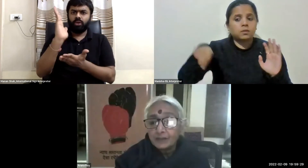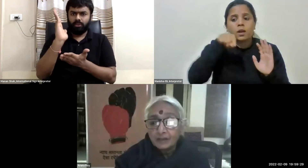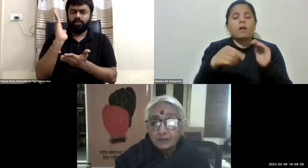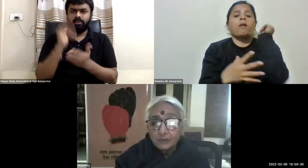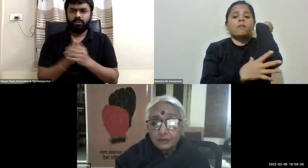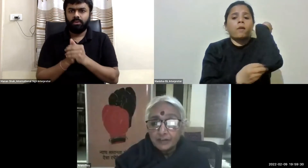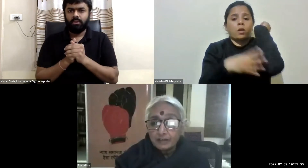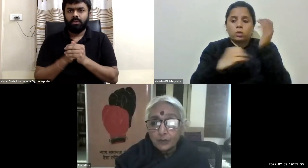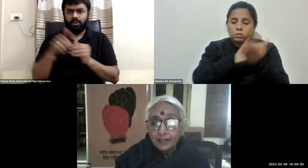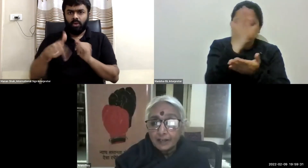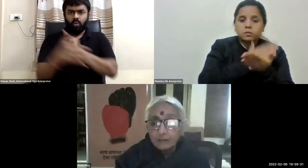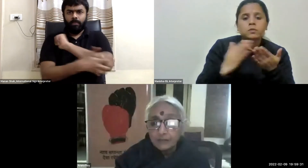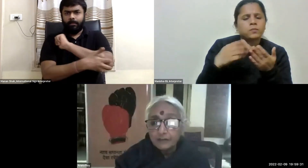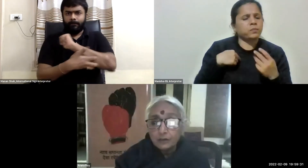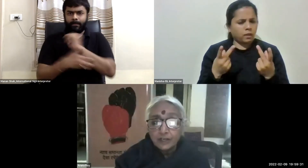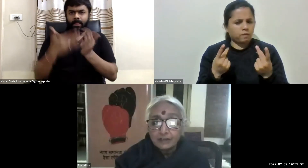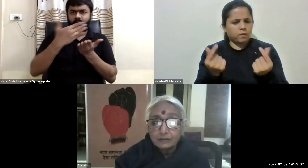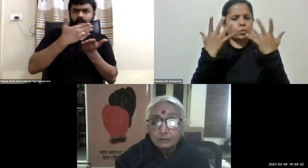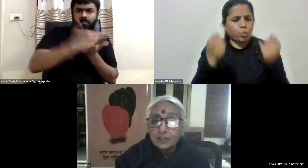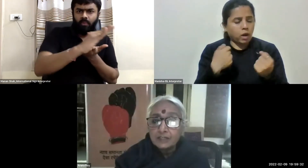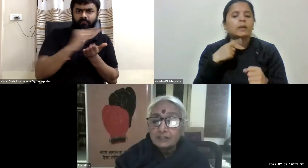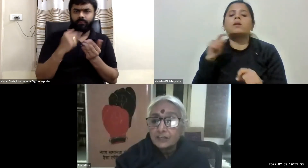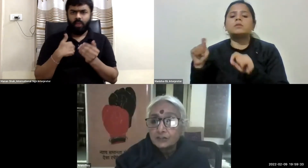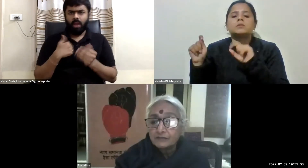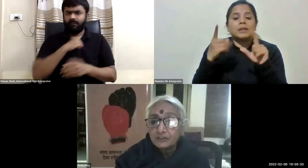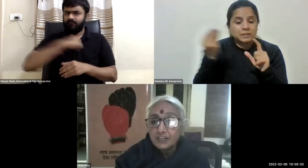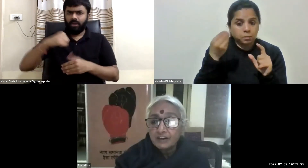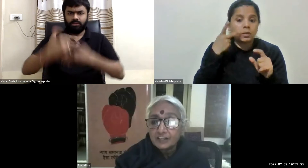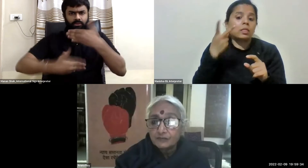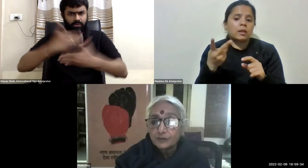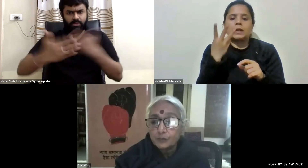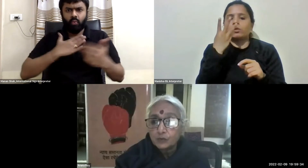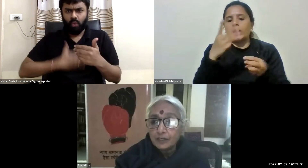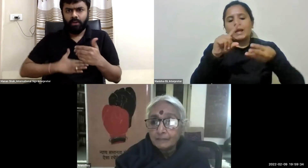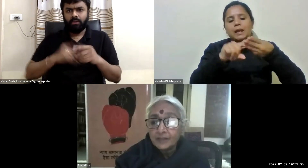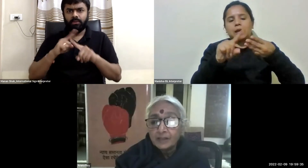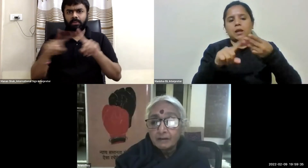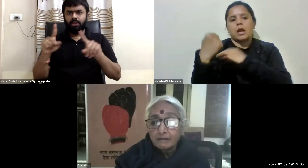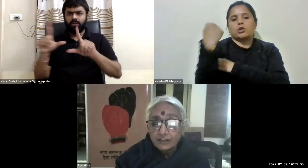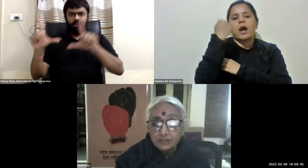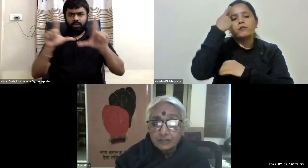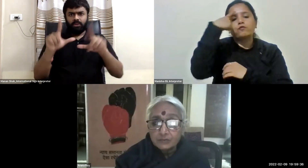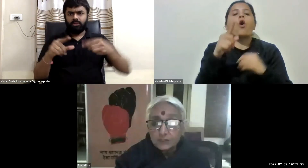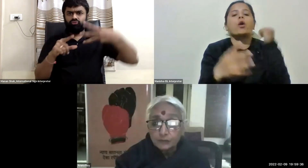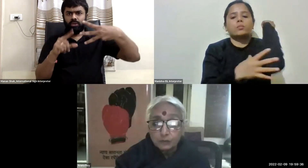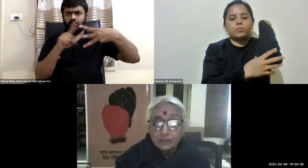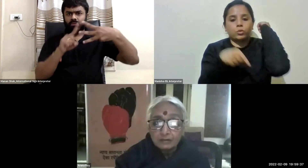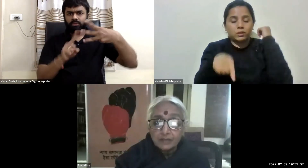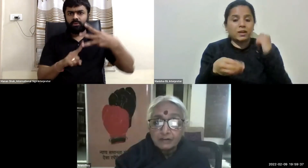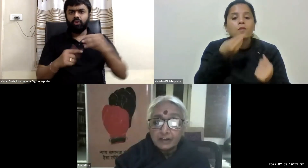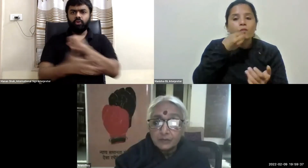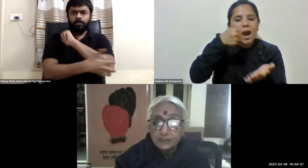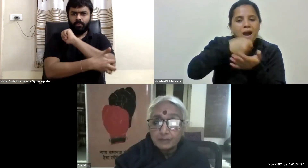poverty. We will very quickly and briefly look at it through the intersection of three rights for the poor: rations, which is